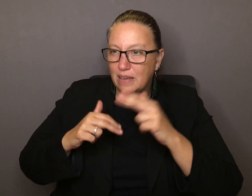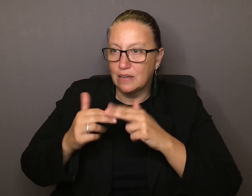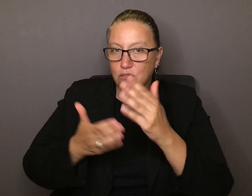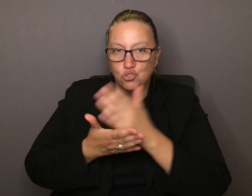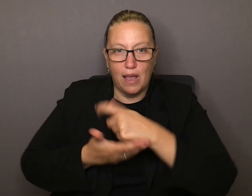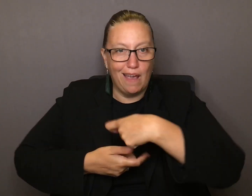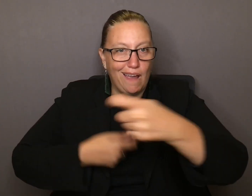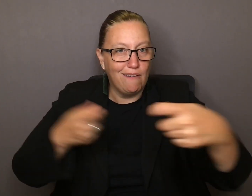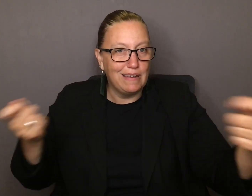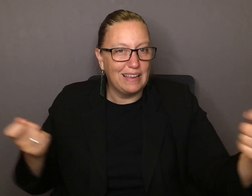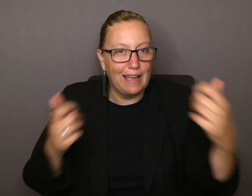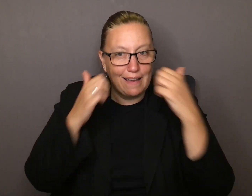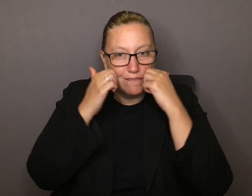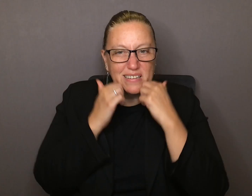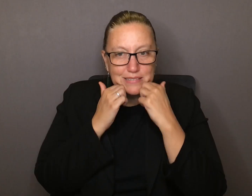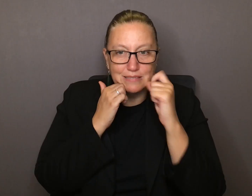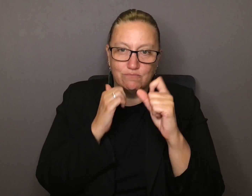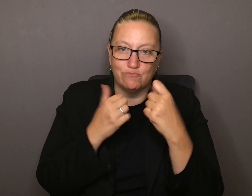our strategic goals. As an